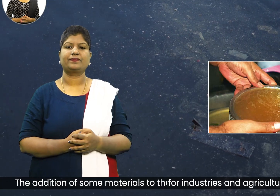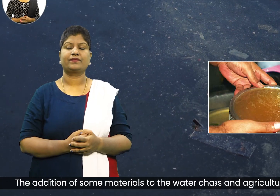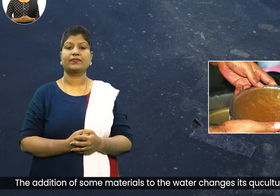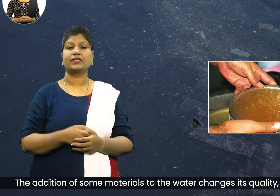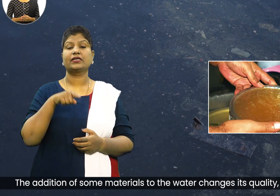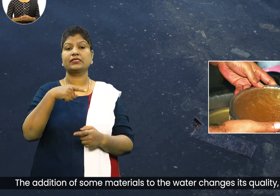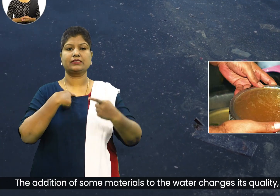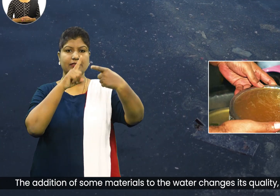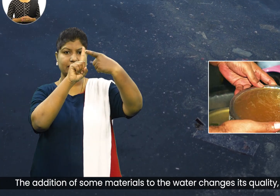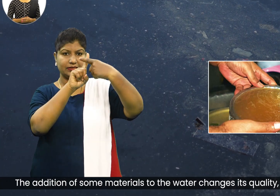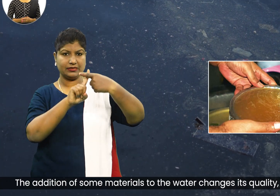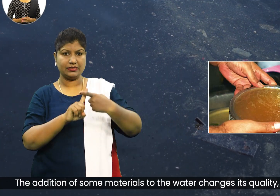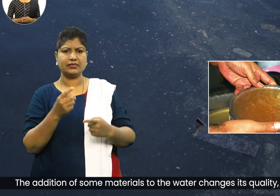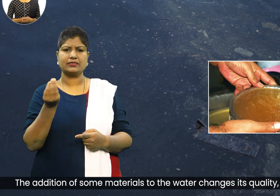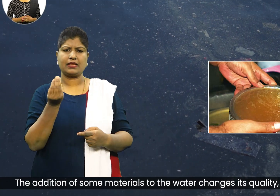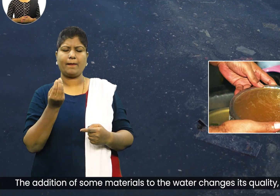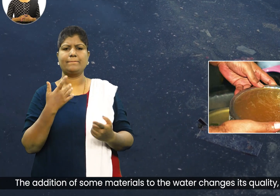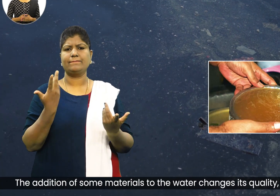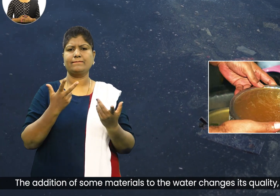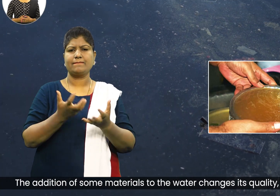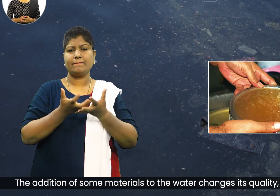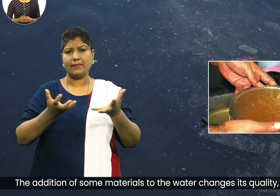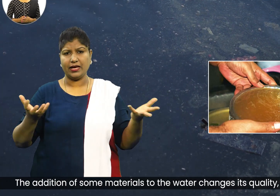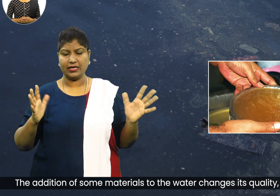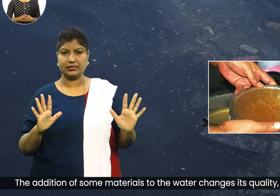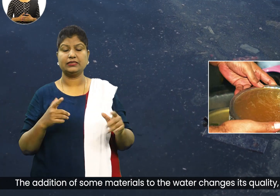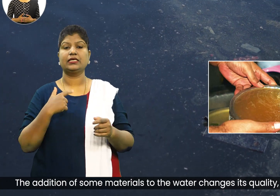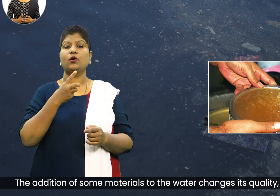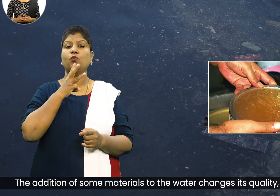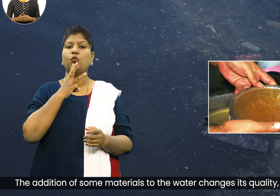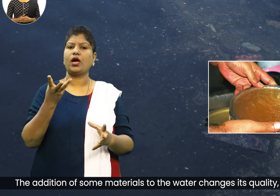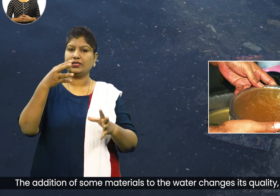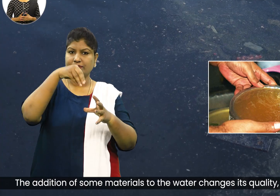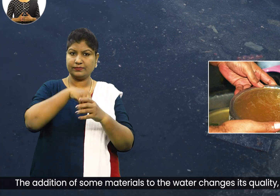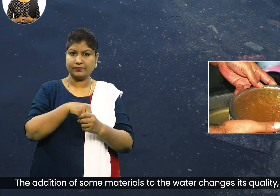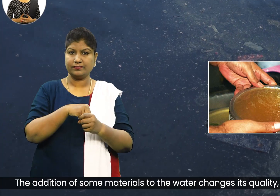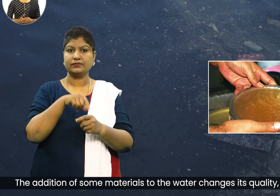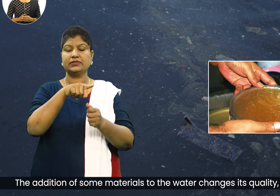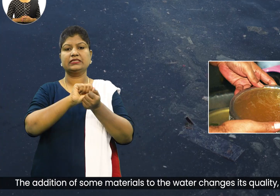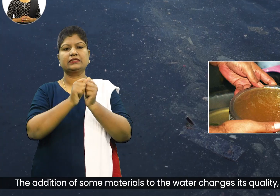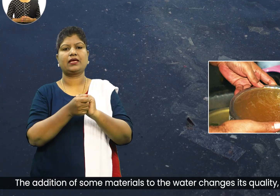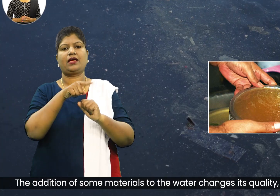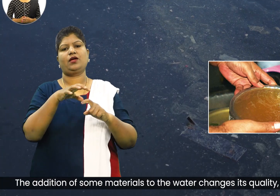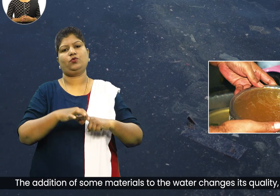The addition of some materials to the water changes its